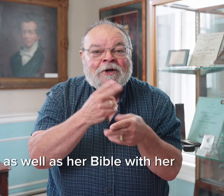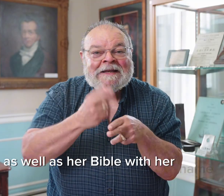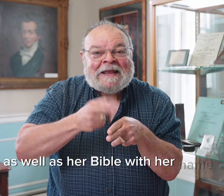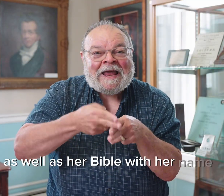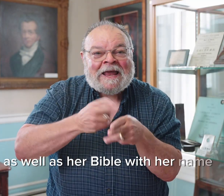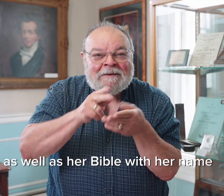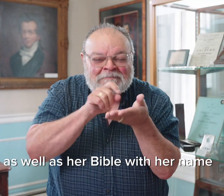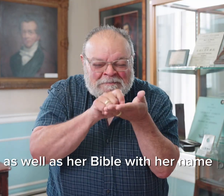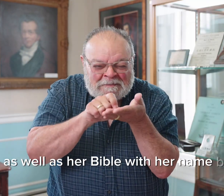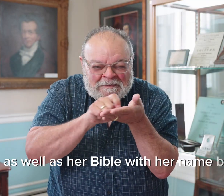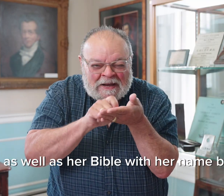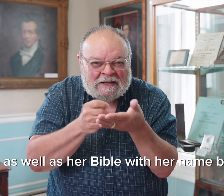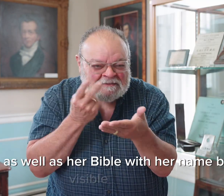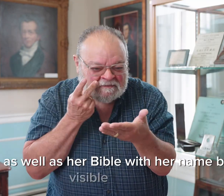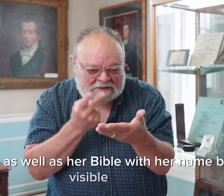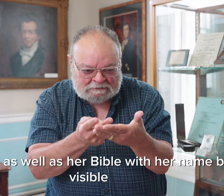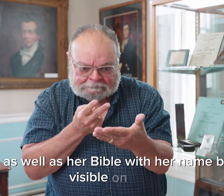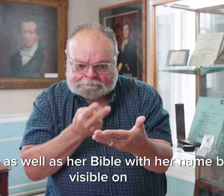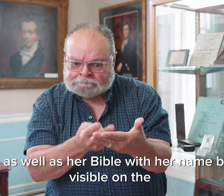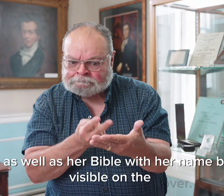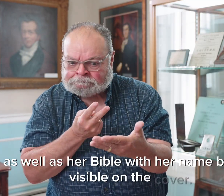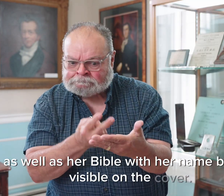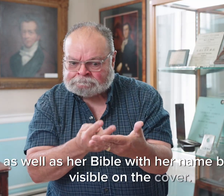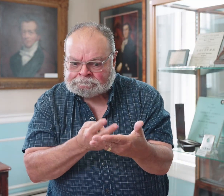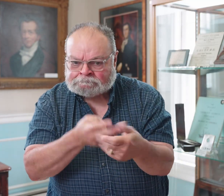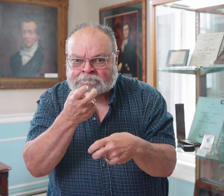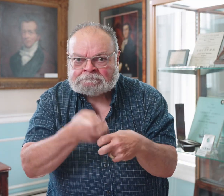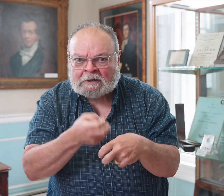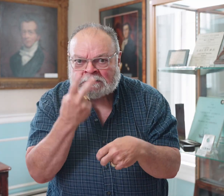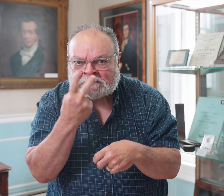name barely visible on the cover.